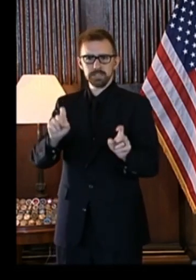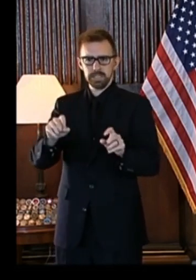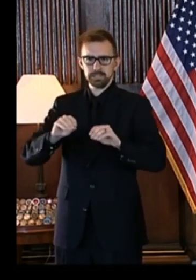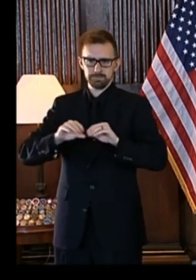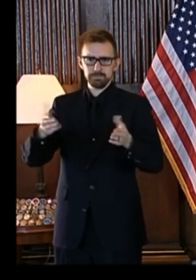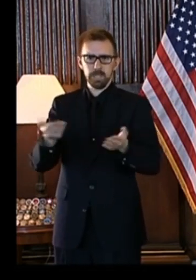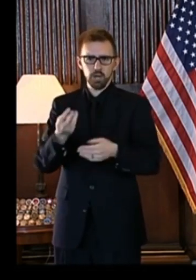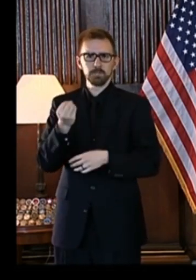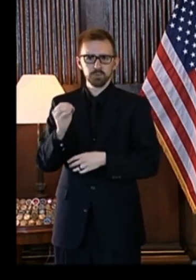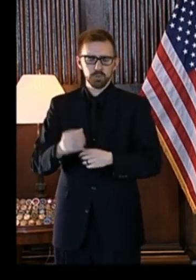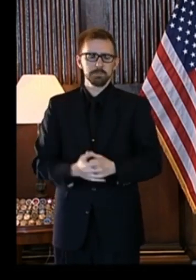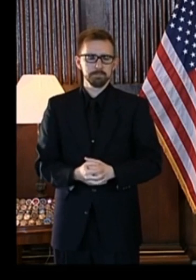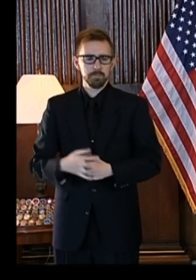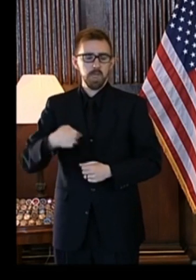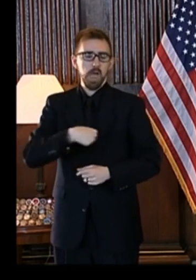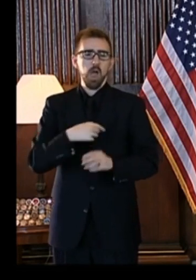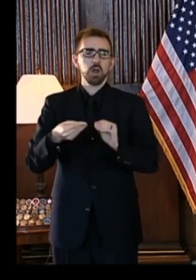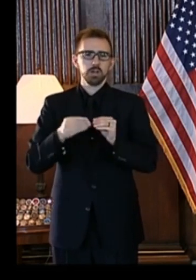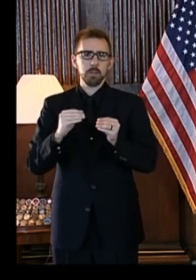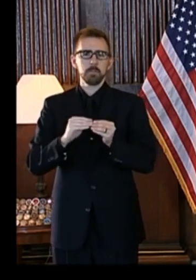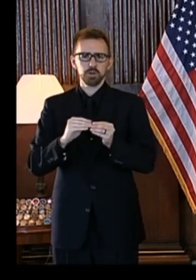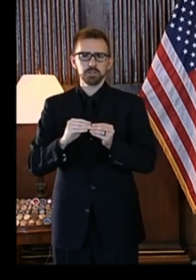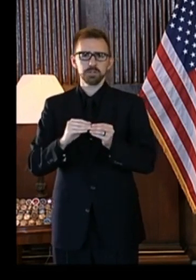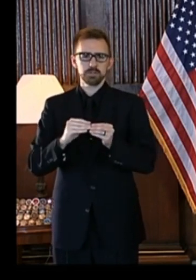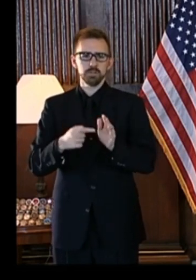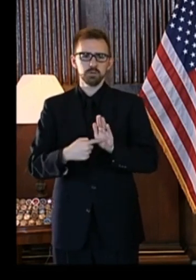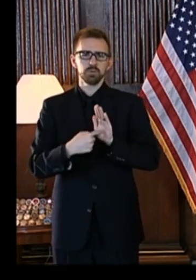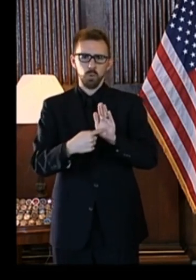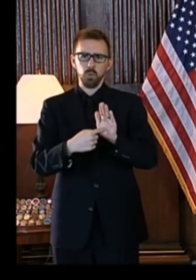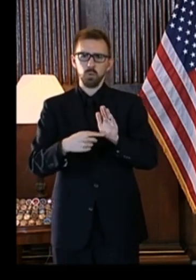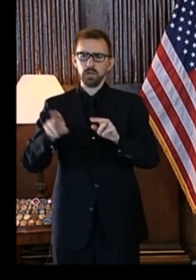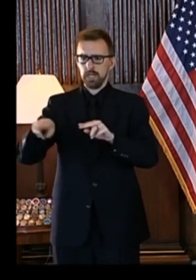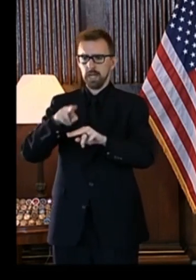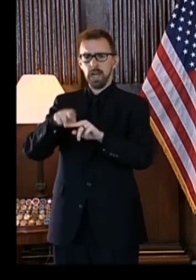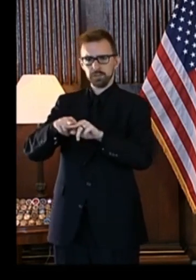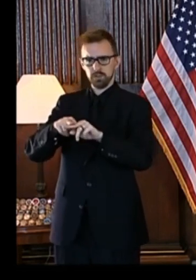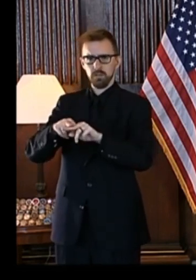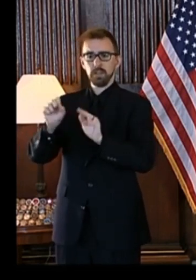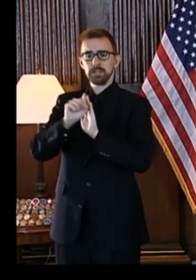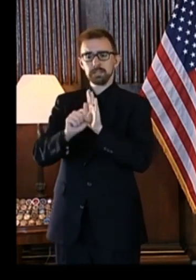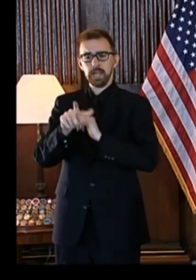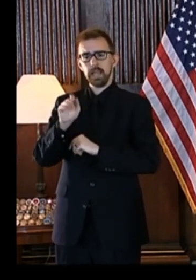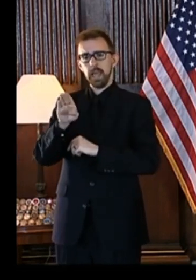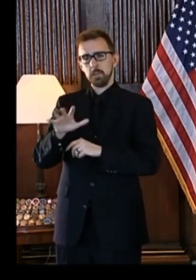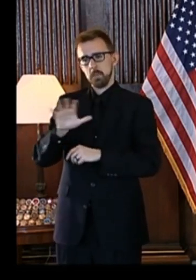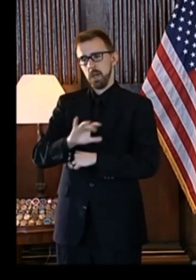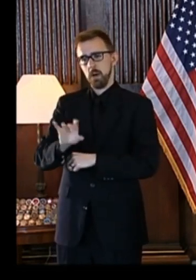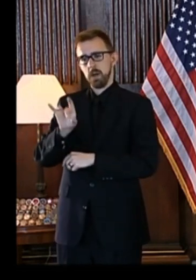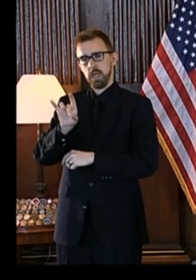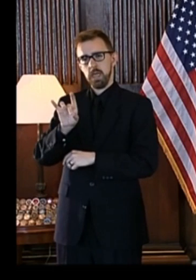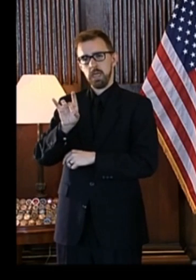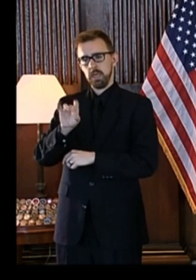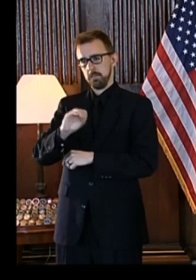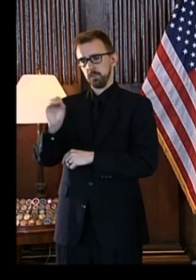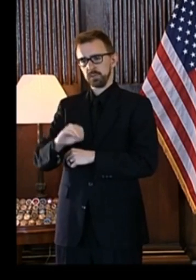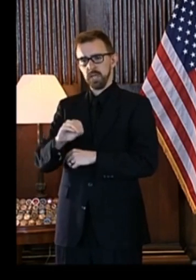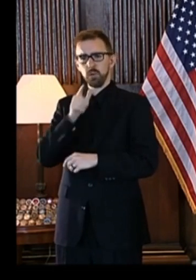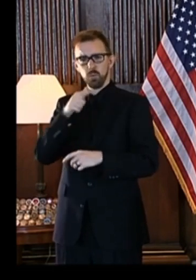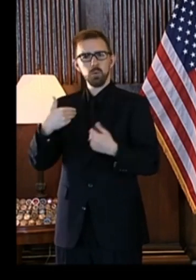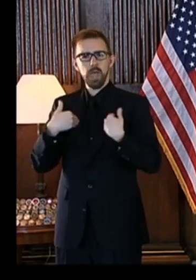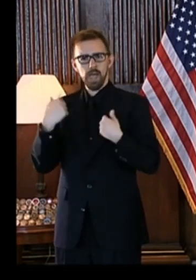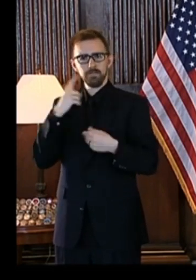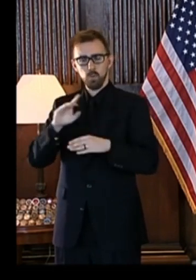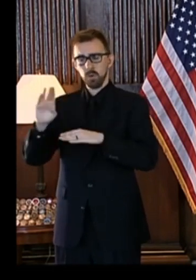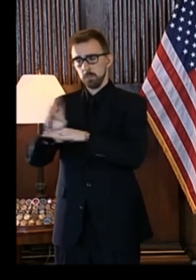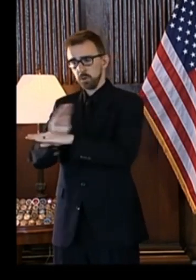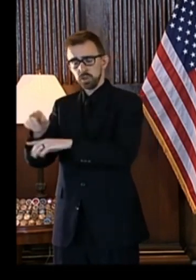Missouri. Our numbers are reflecting national. Our state lab is about 8% positive. For our commercial,